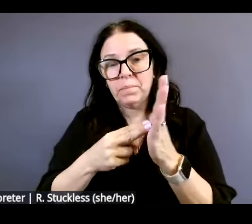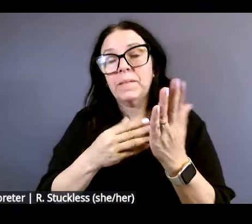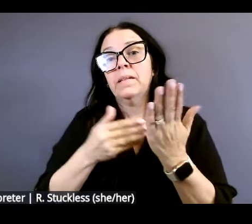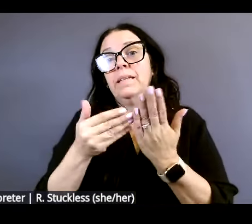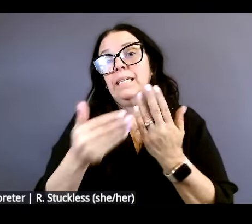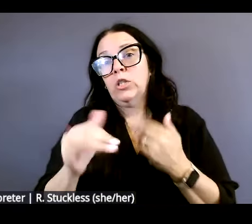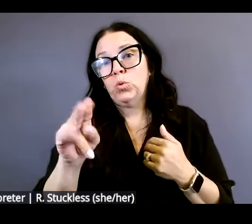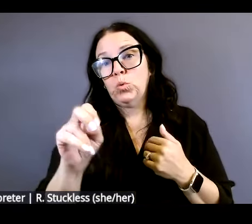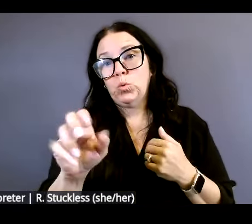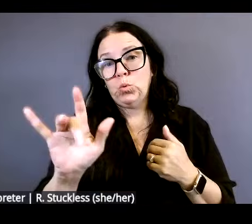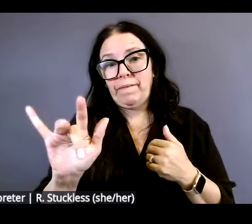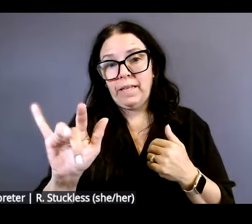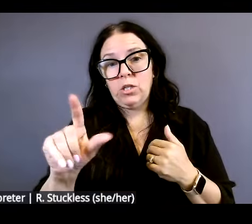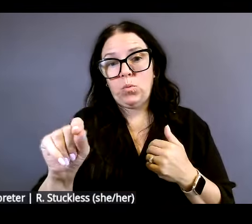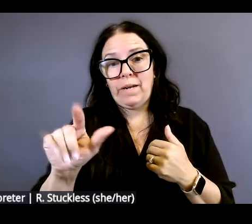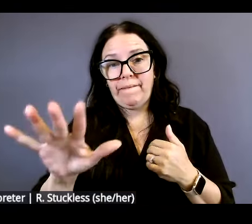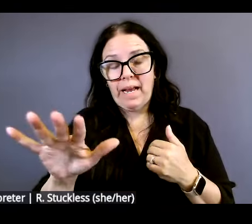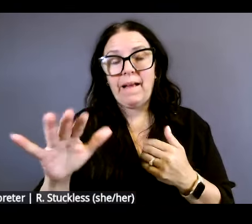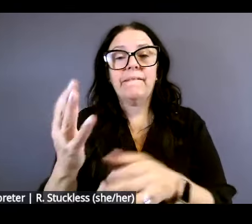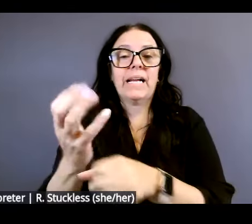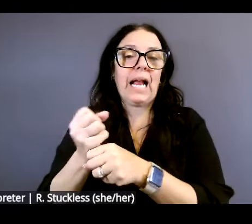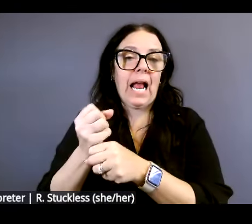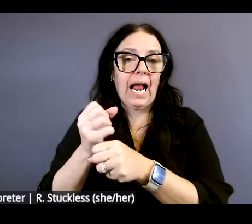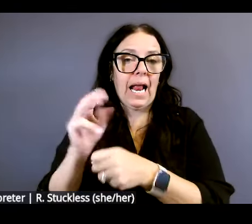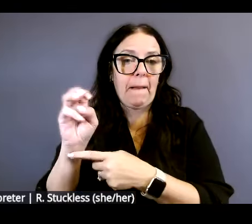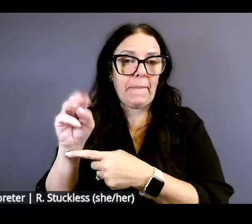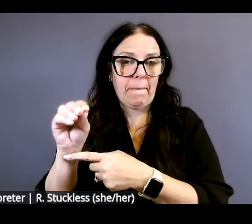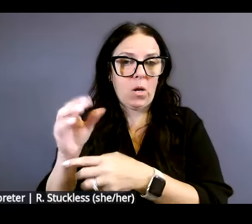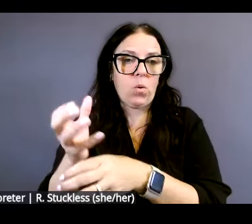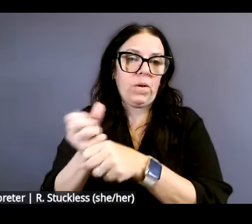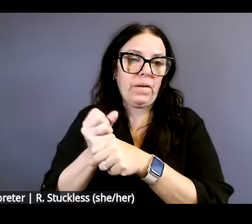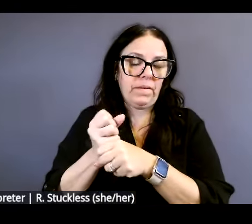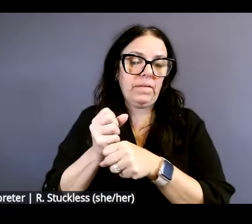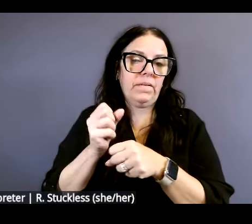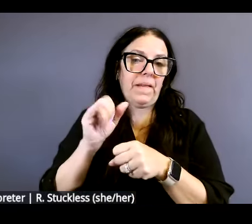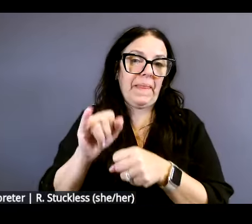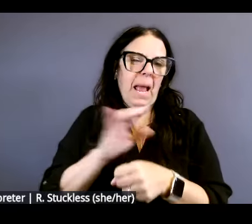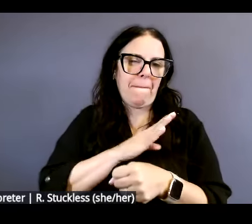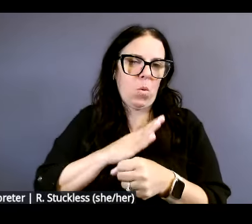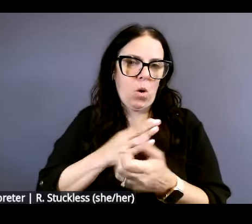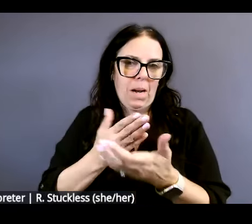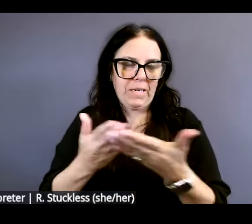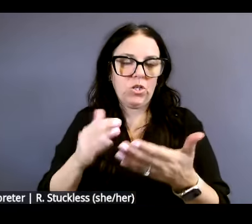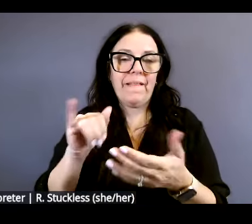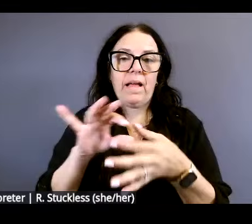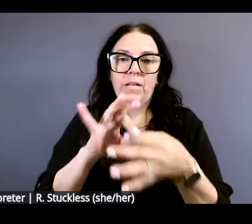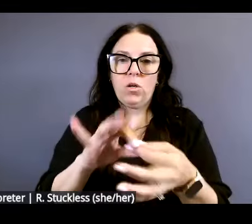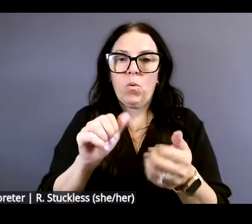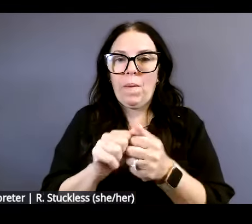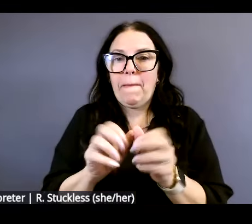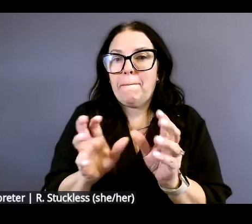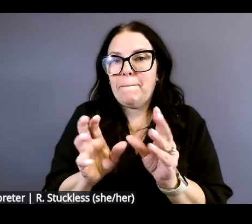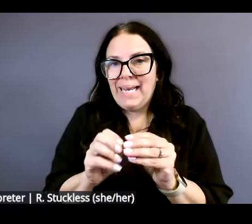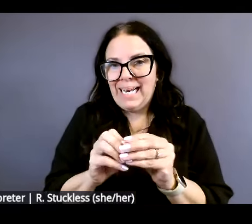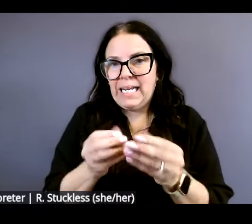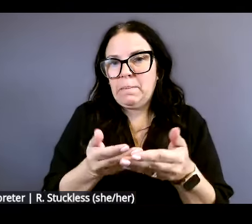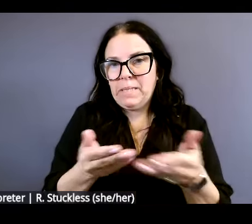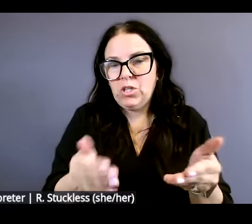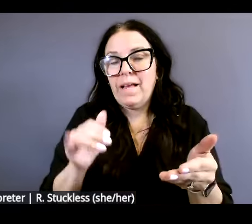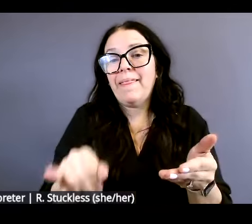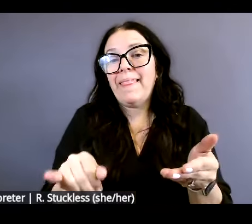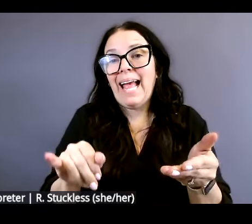was provided as part of the board materials that was in response to the meeting materials. And that's the memo that Vice Chair